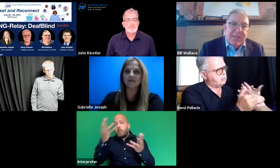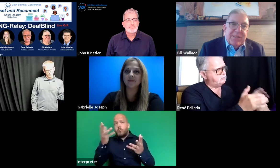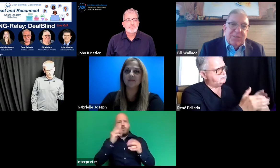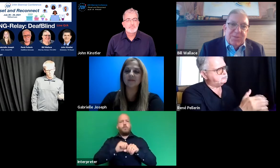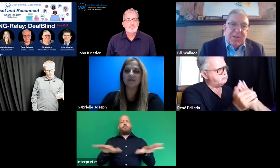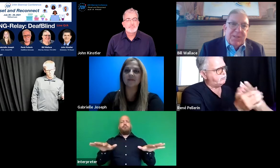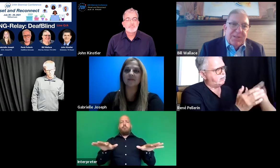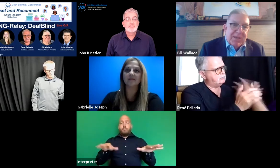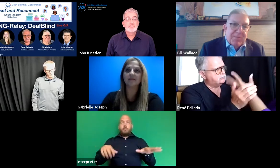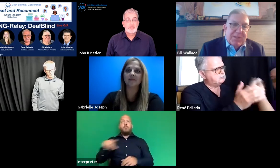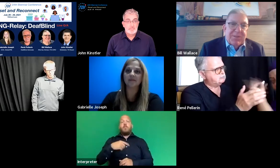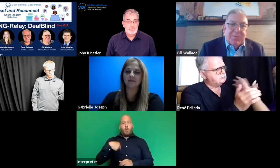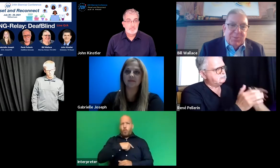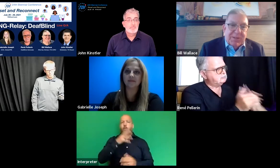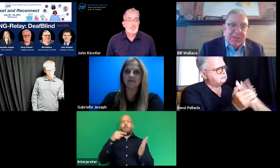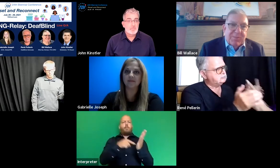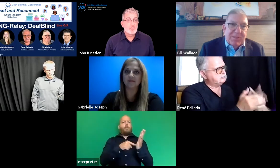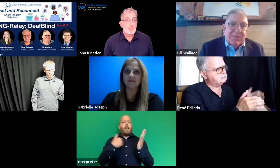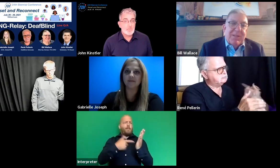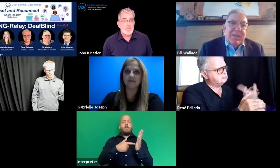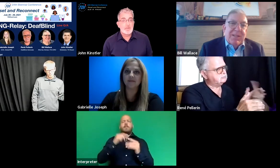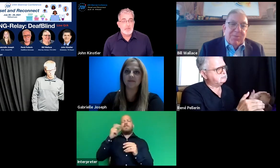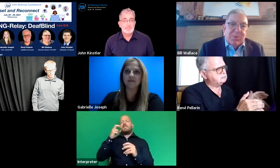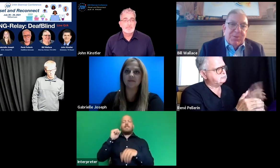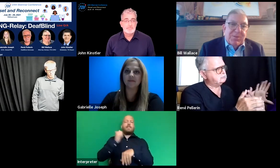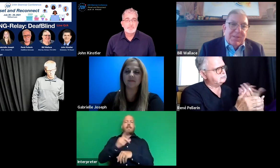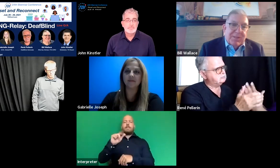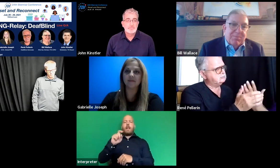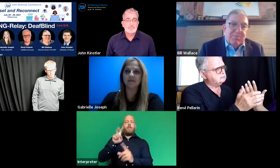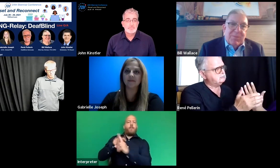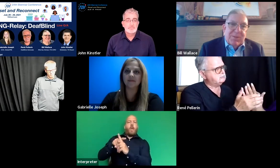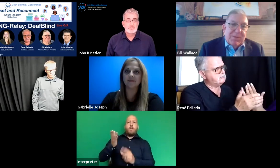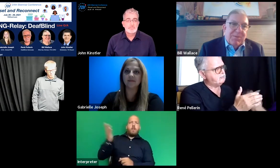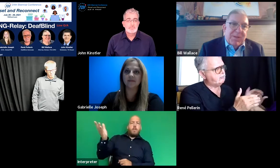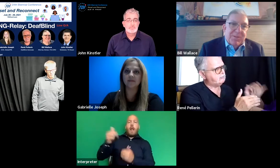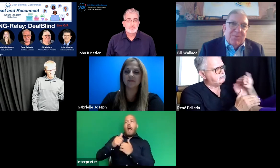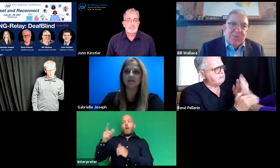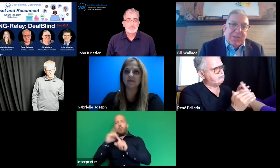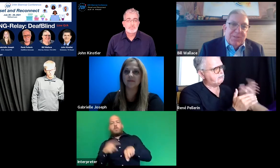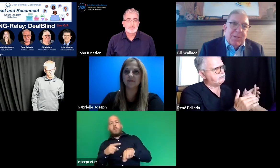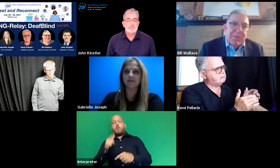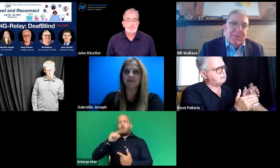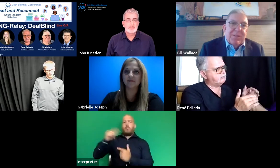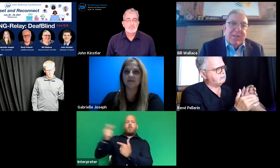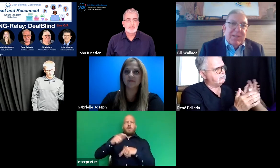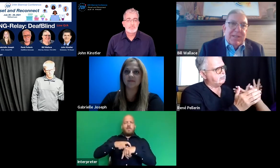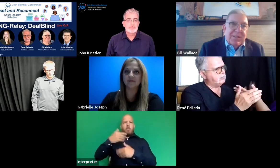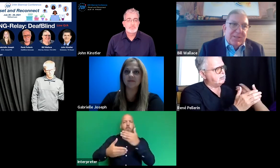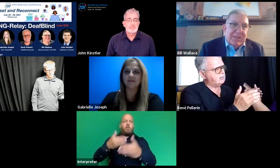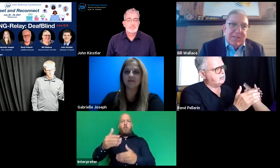setting the dates for filing comments and reply comments. And of course, you don't have to file full-fledged